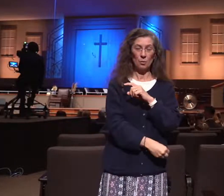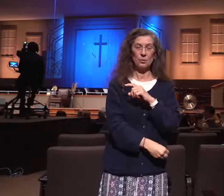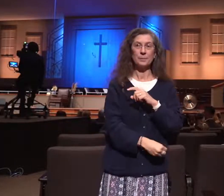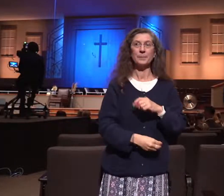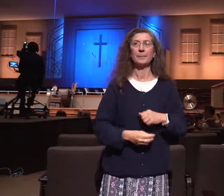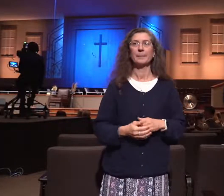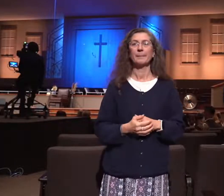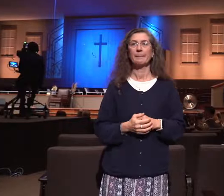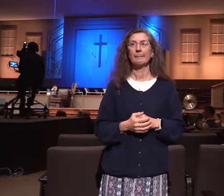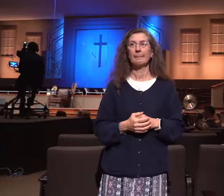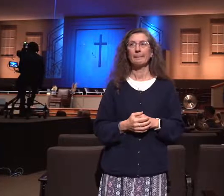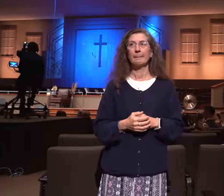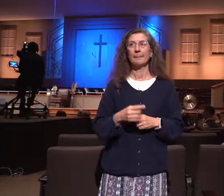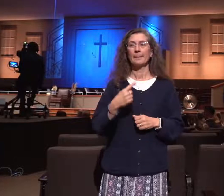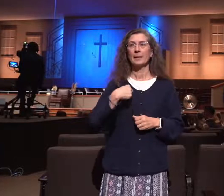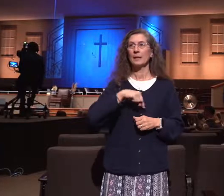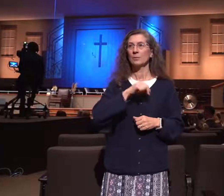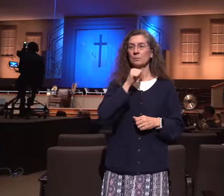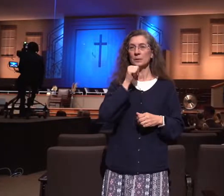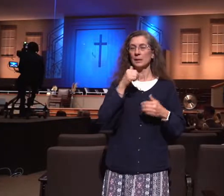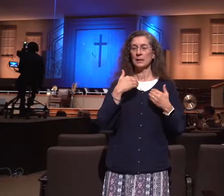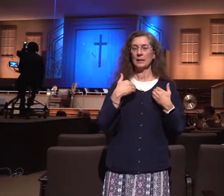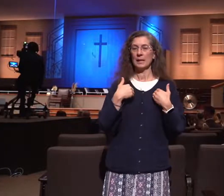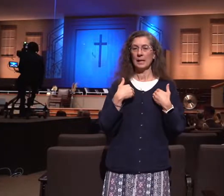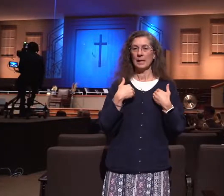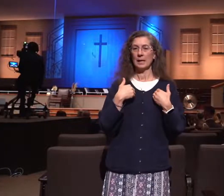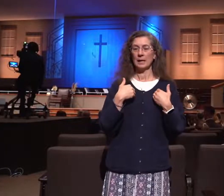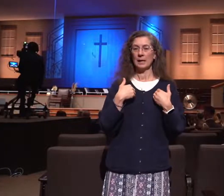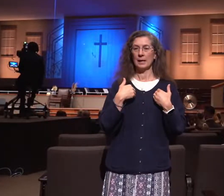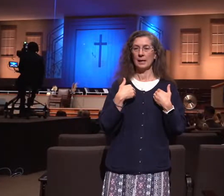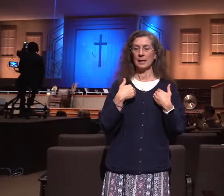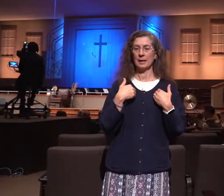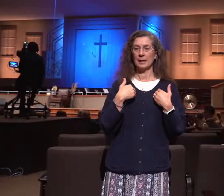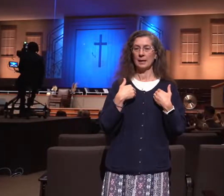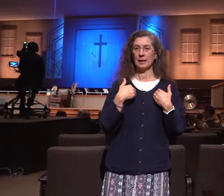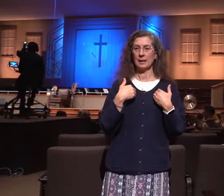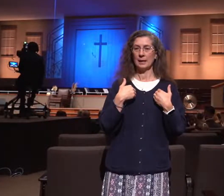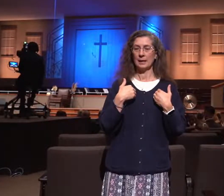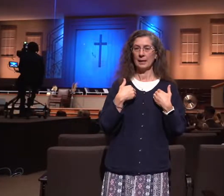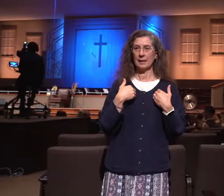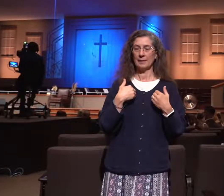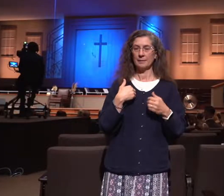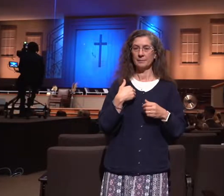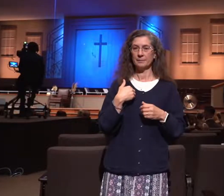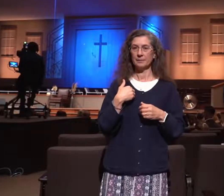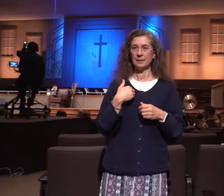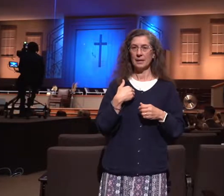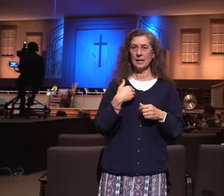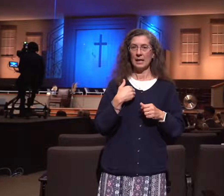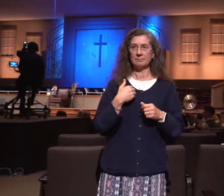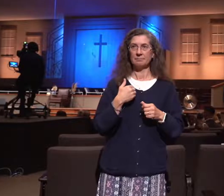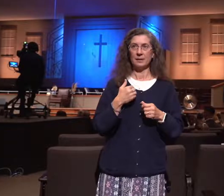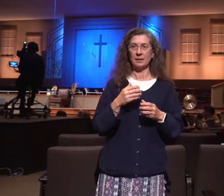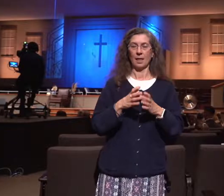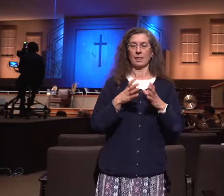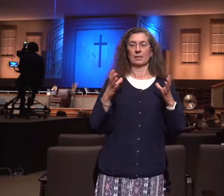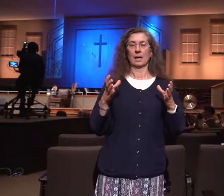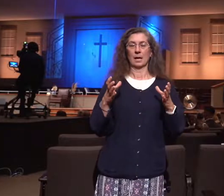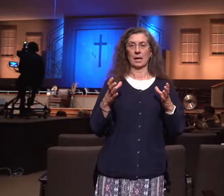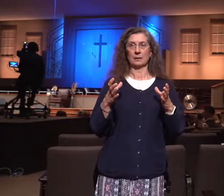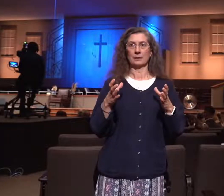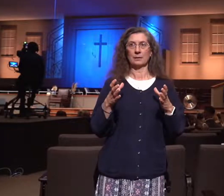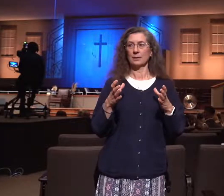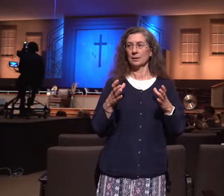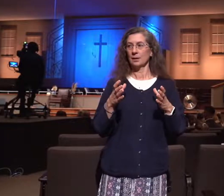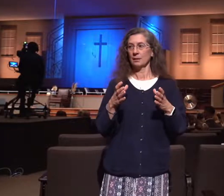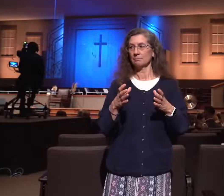And we did not have anything that we count as absolute necessities today. We had no